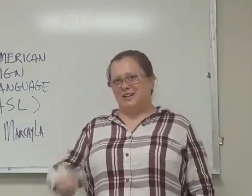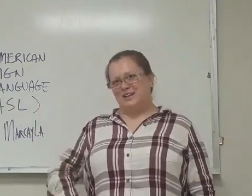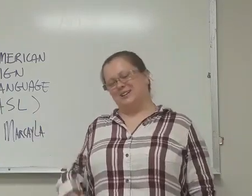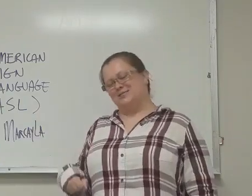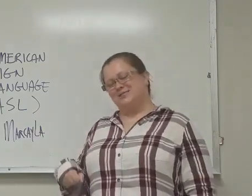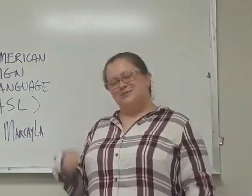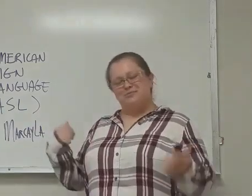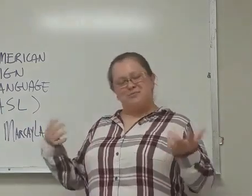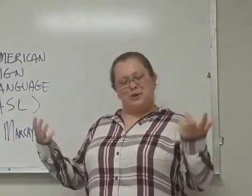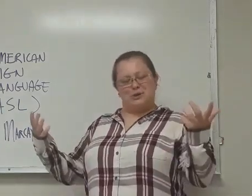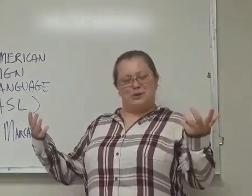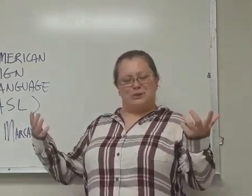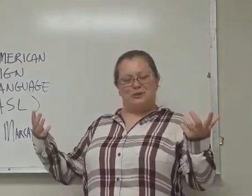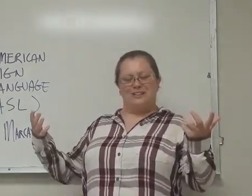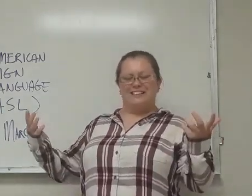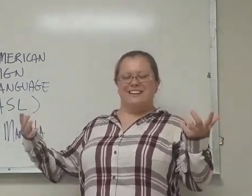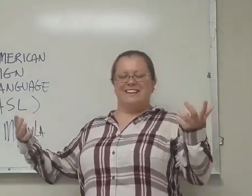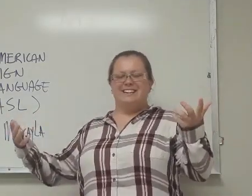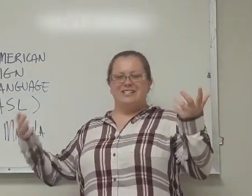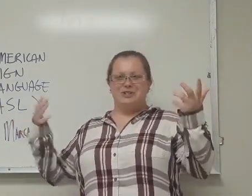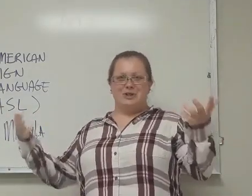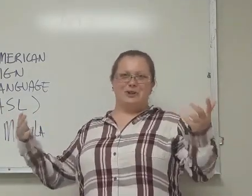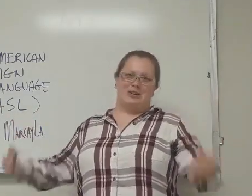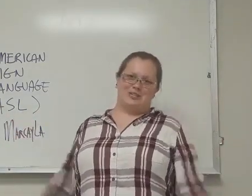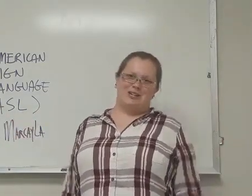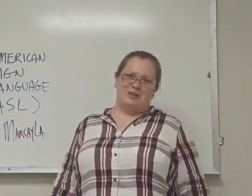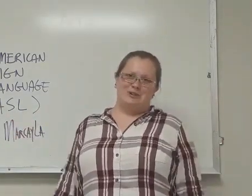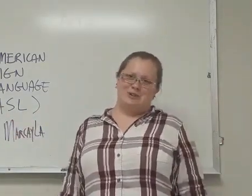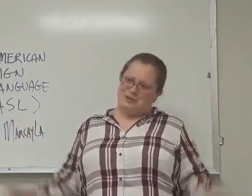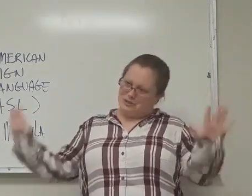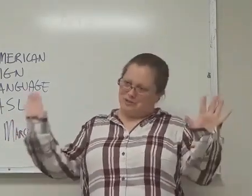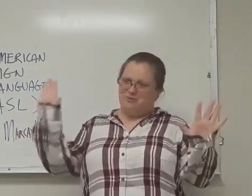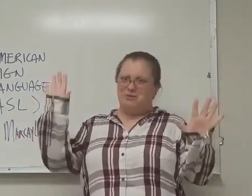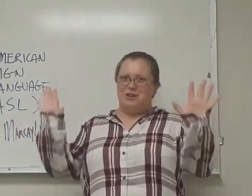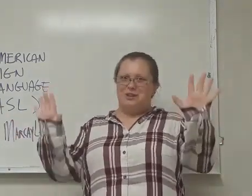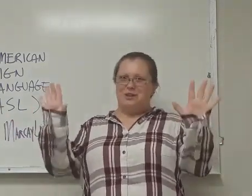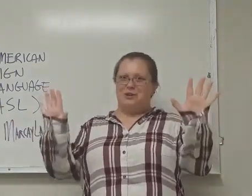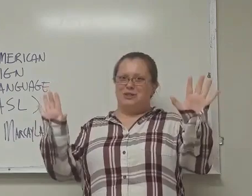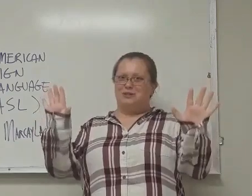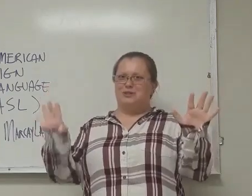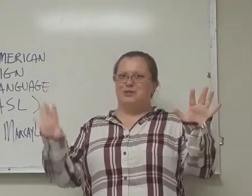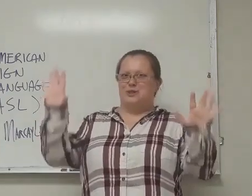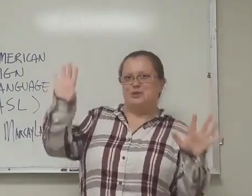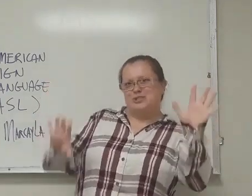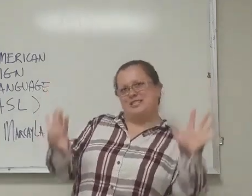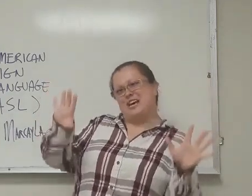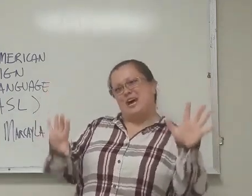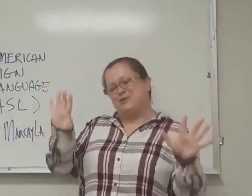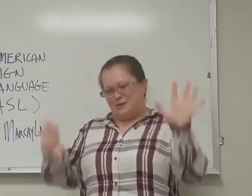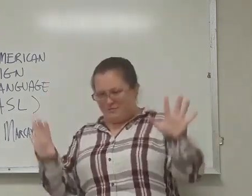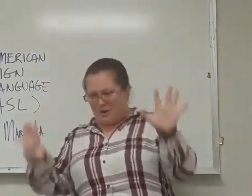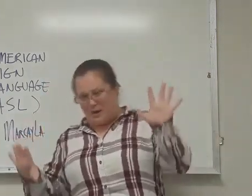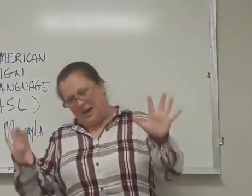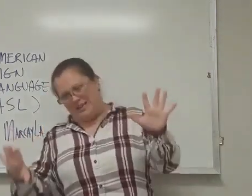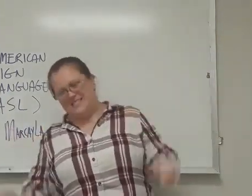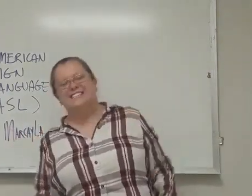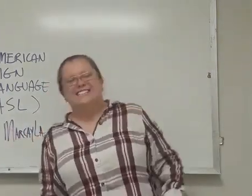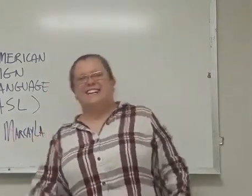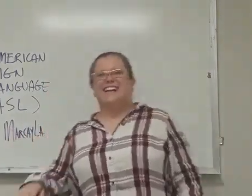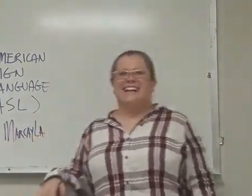and those who don't know ASL can only do to 10 with both hands. That's